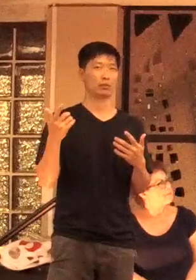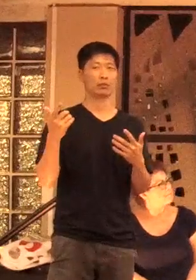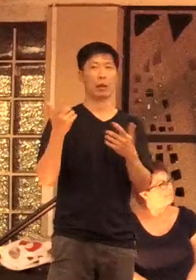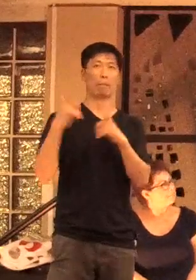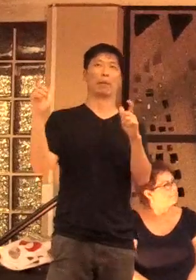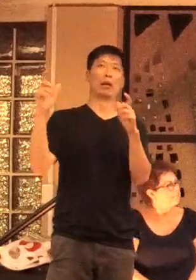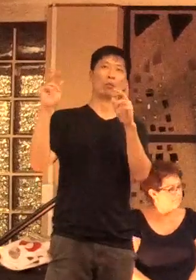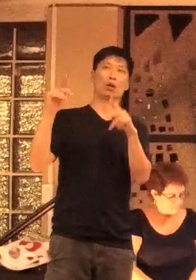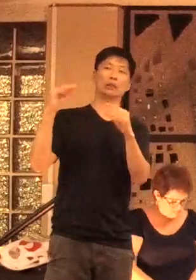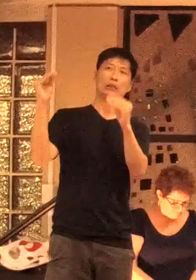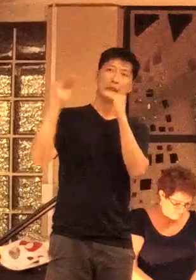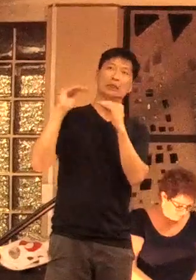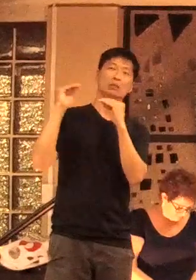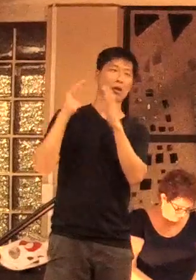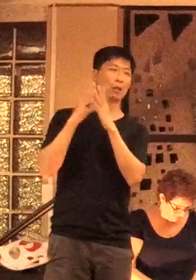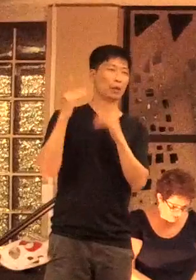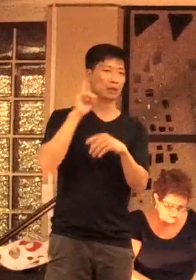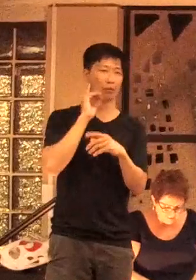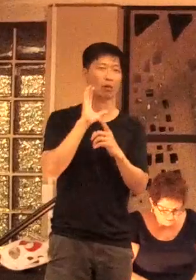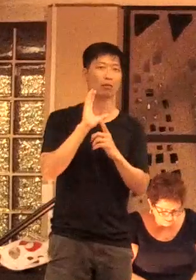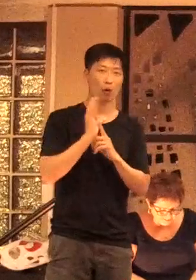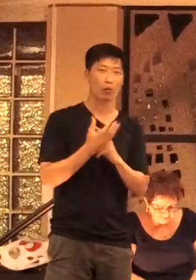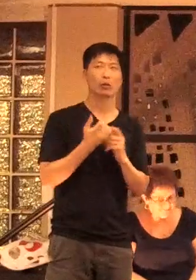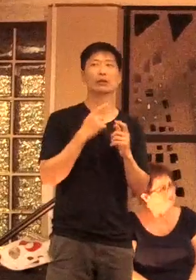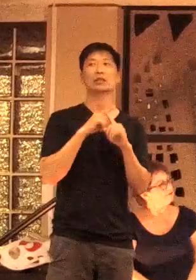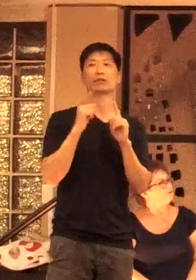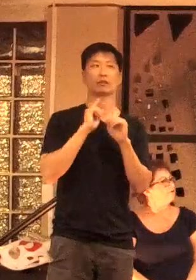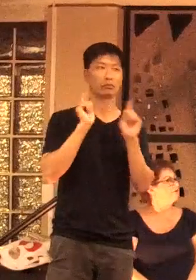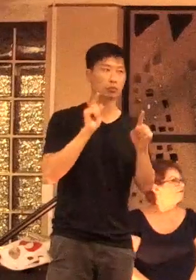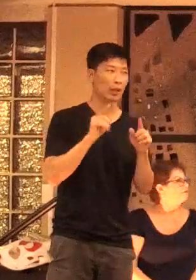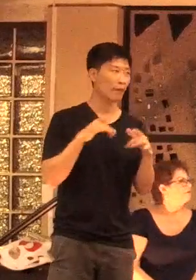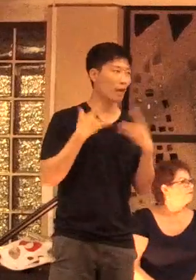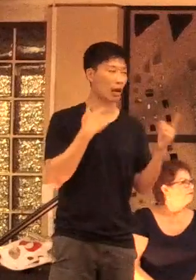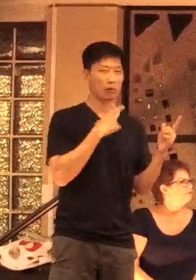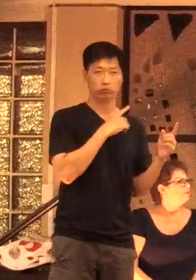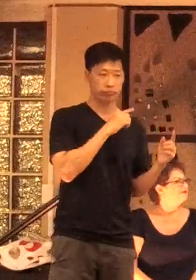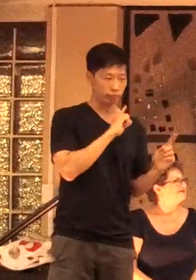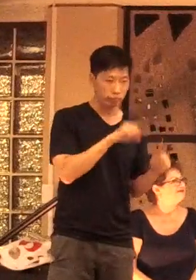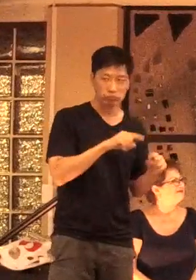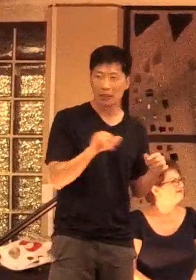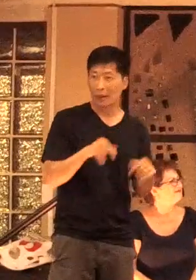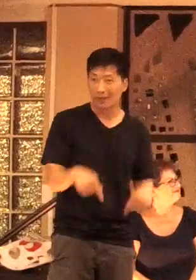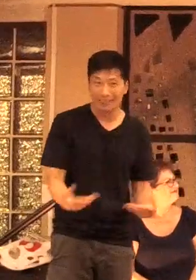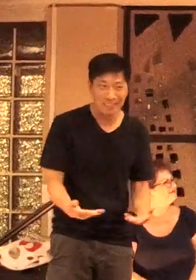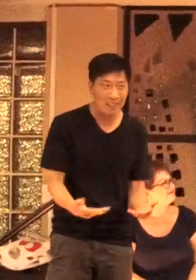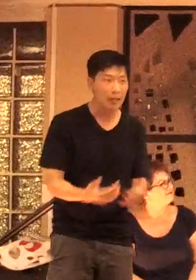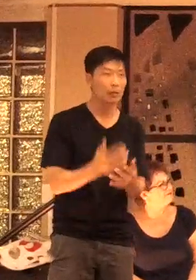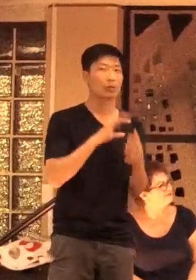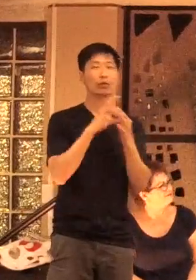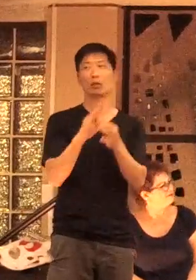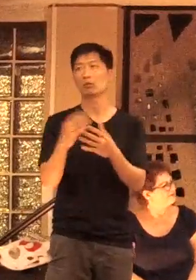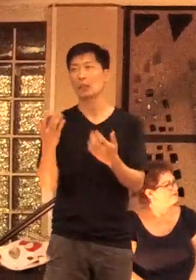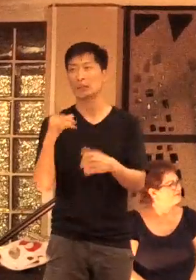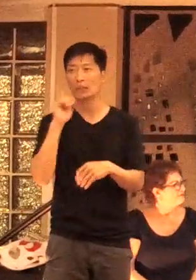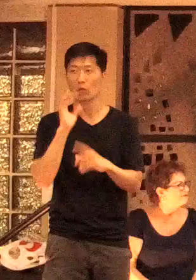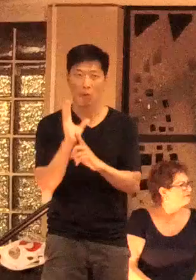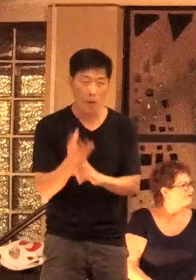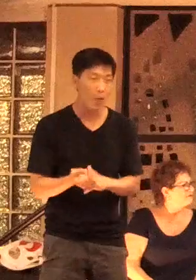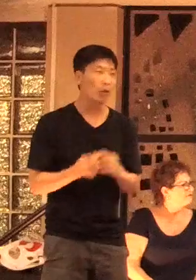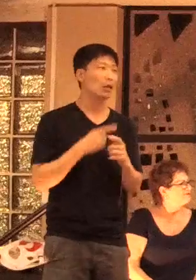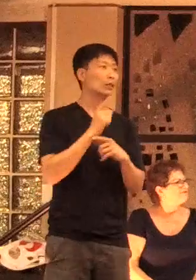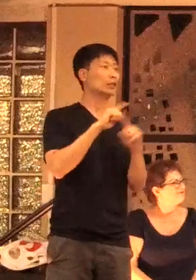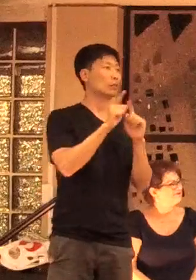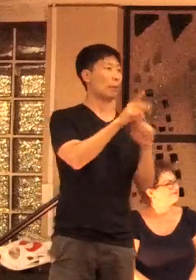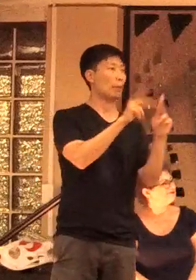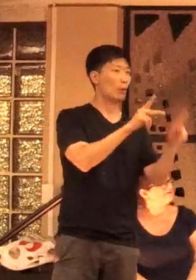Teaching me about deaf culture and bringing me to all these events such as this one, especially ones that are associated with deaf culture and other deaf